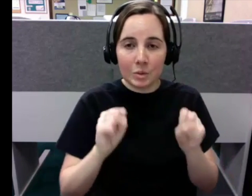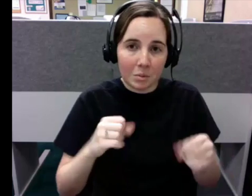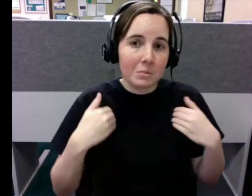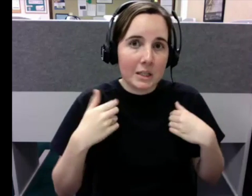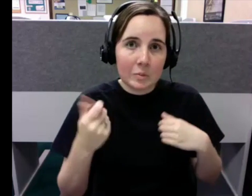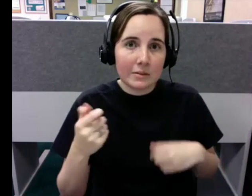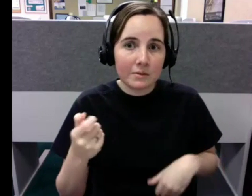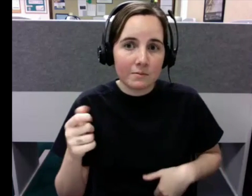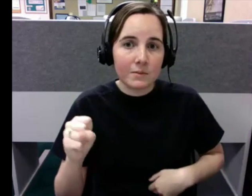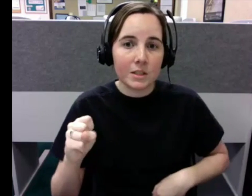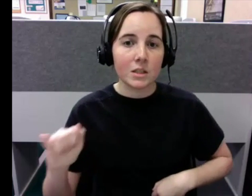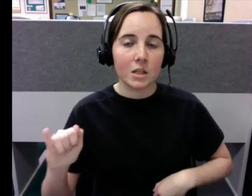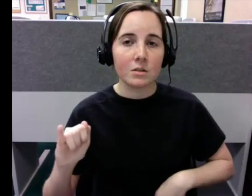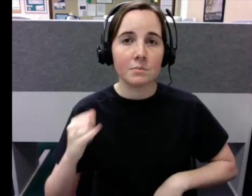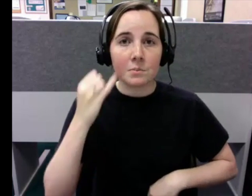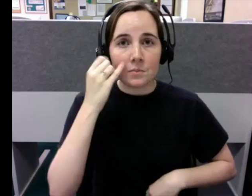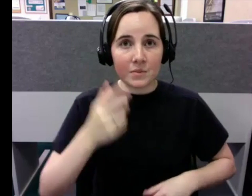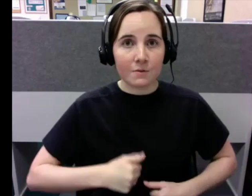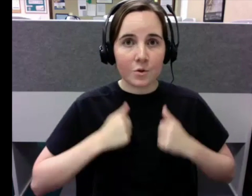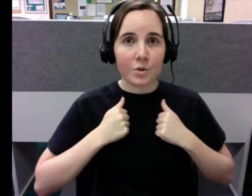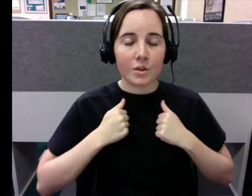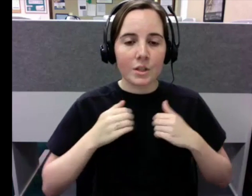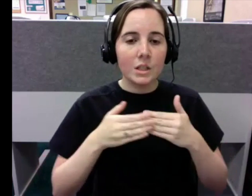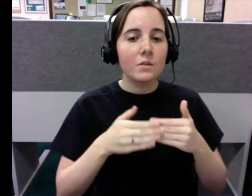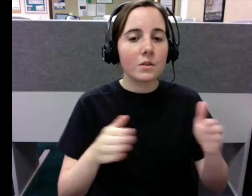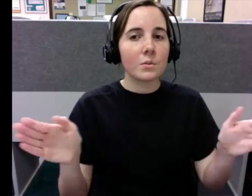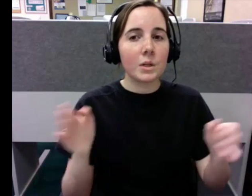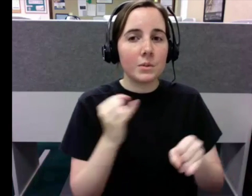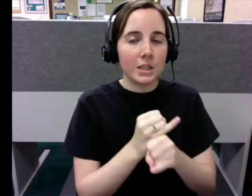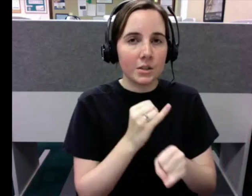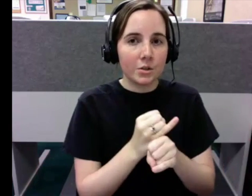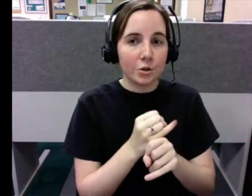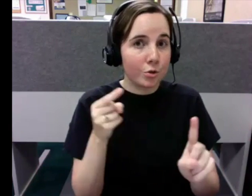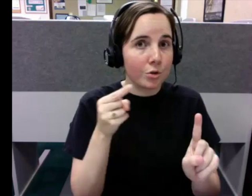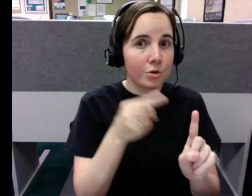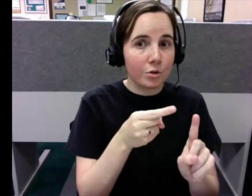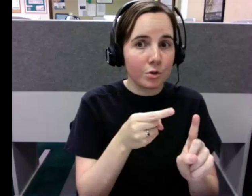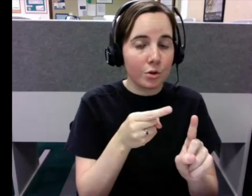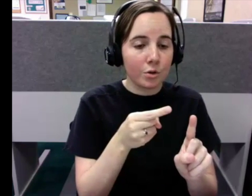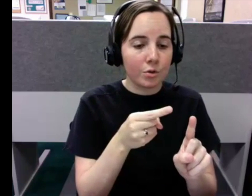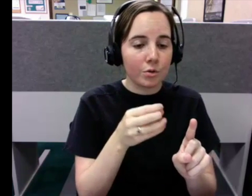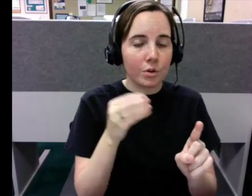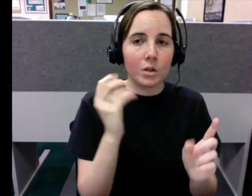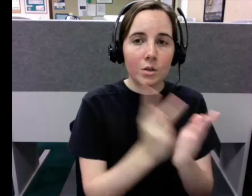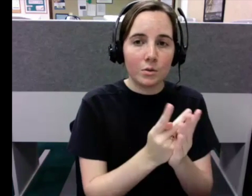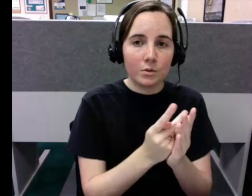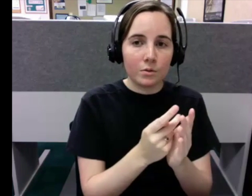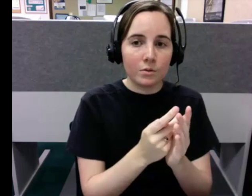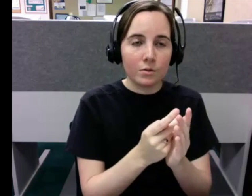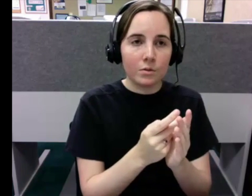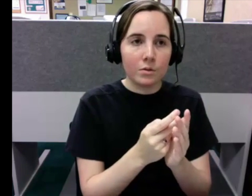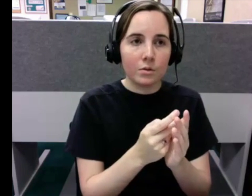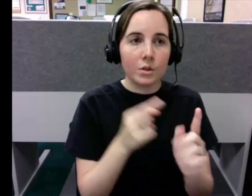If you live in a public institution, mainly to attend approved educational or job training to help you get a job, you may